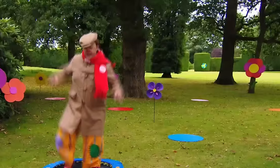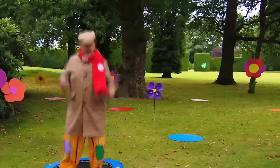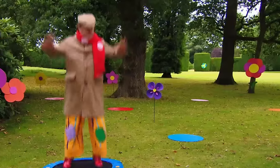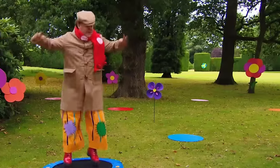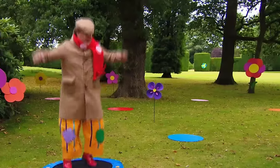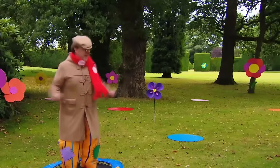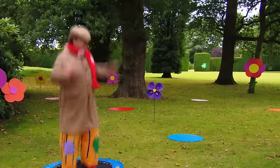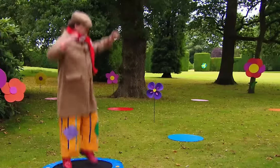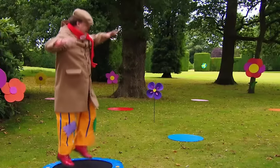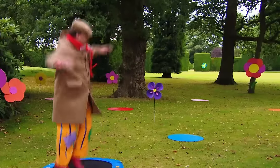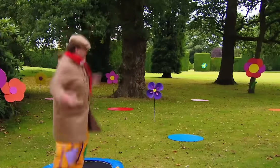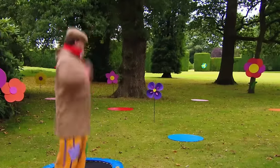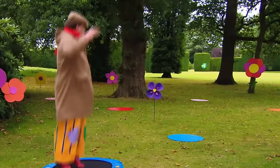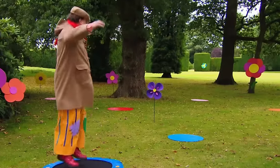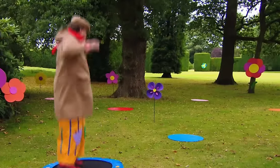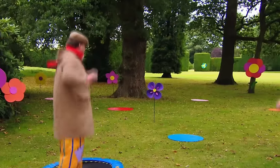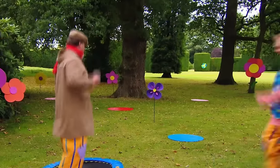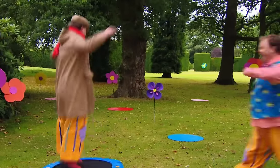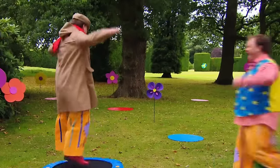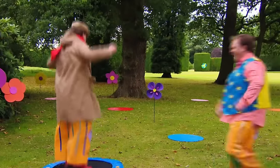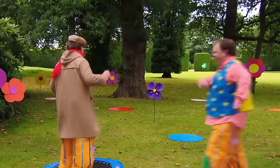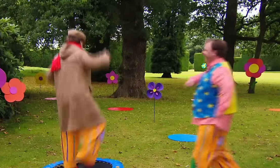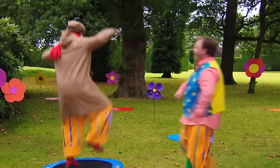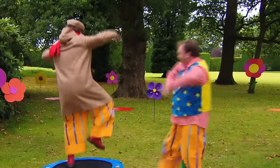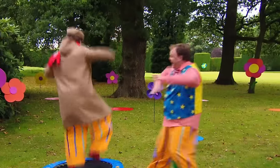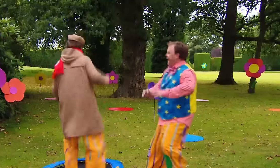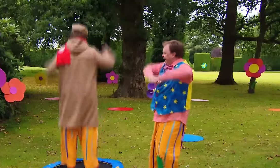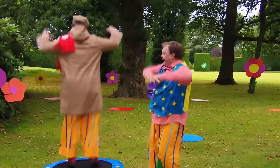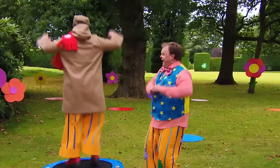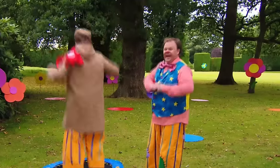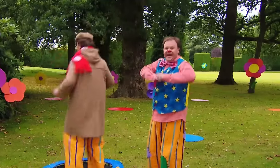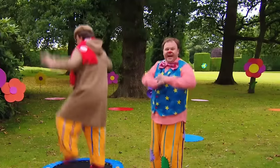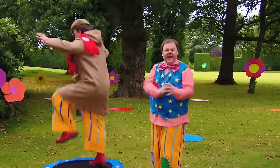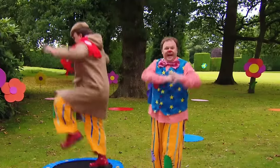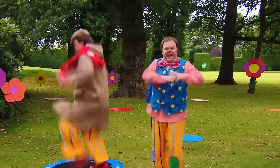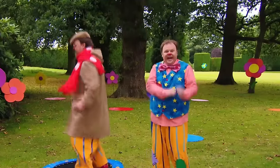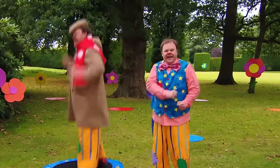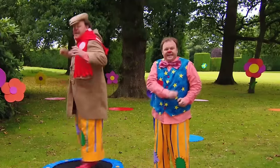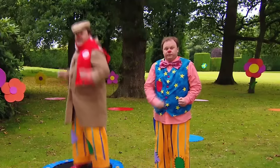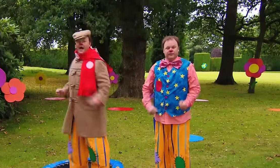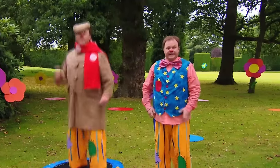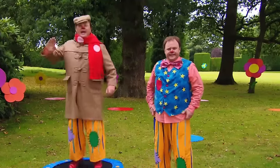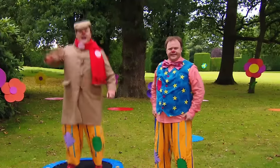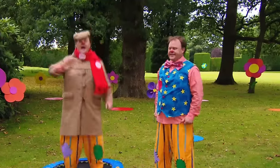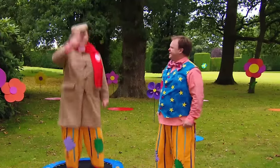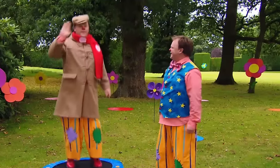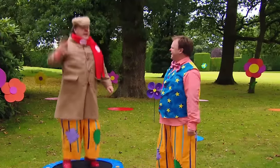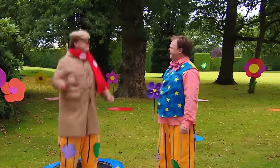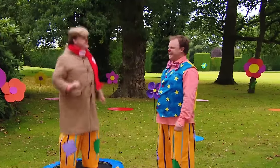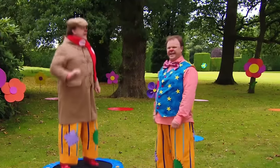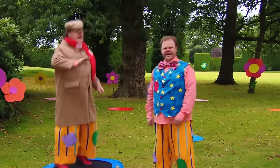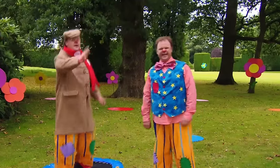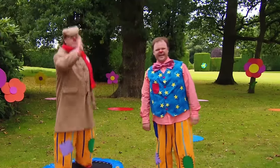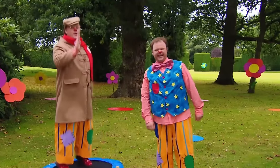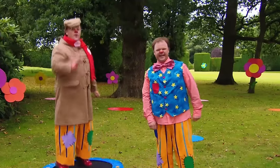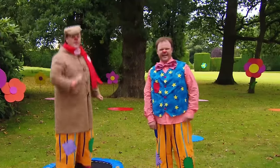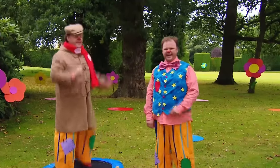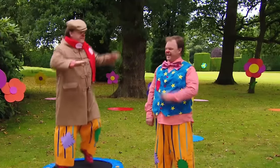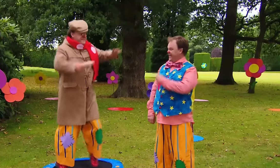Up, down, up, down, up, down. Hey! Hello, Grandad Tumble. Oh, hello. Hello, the boy.